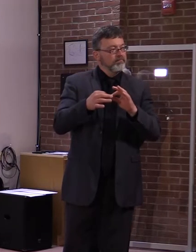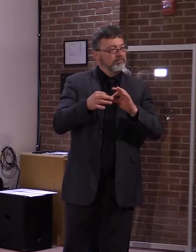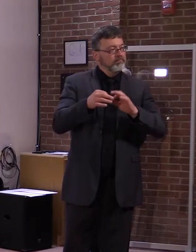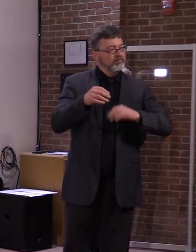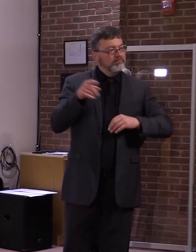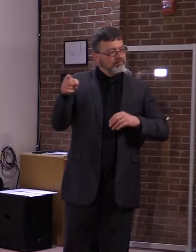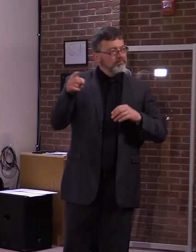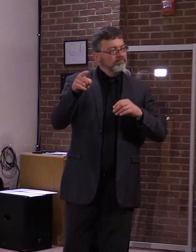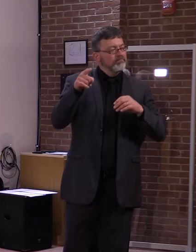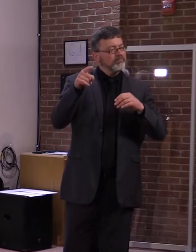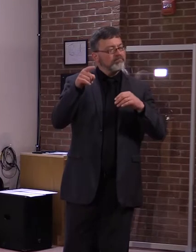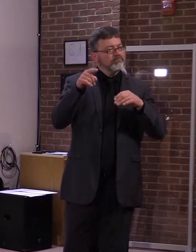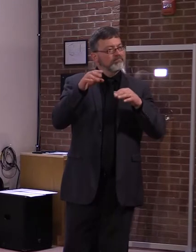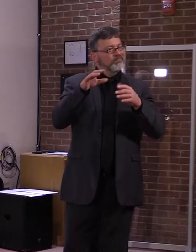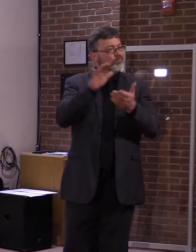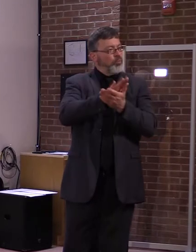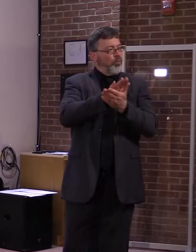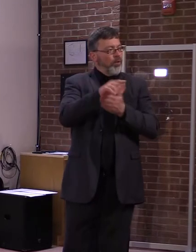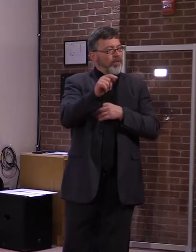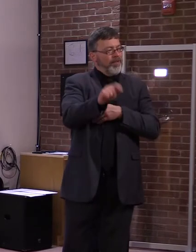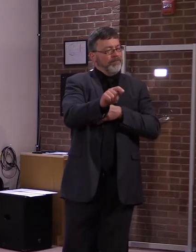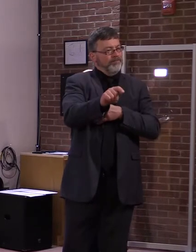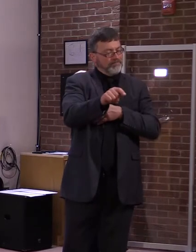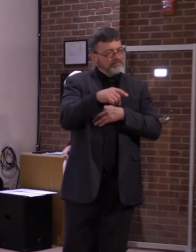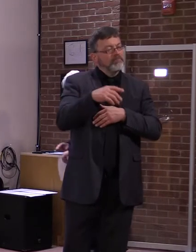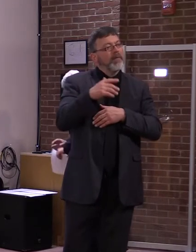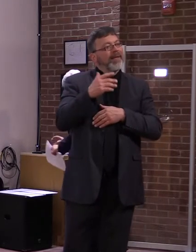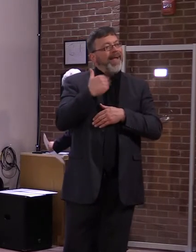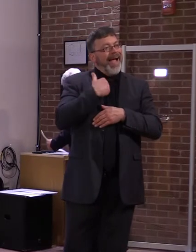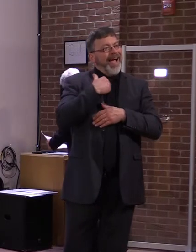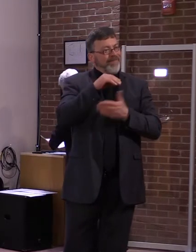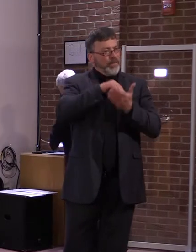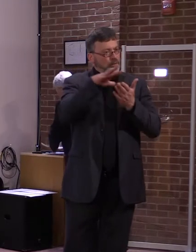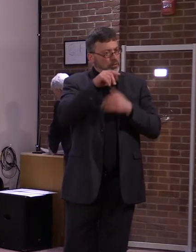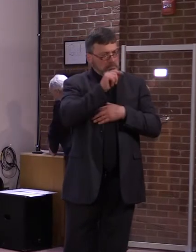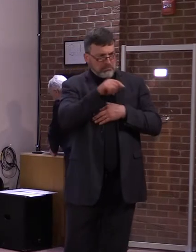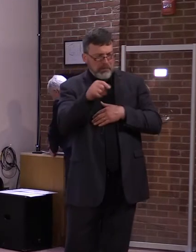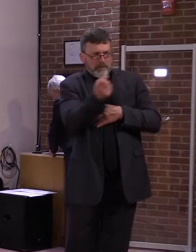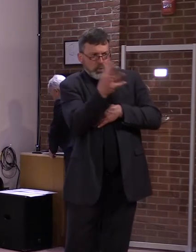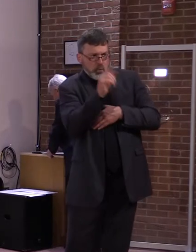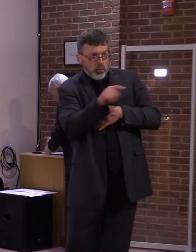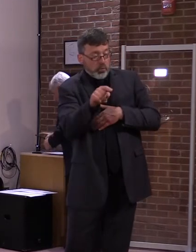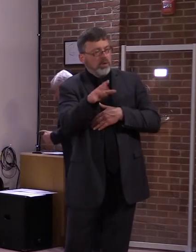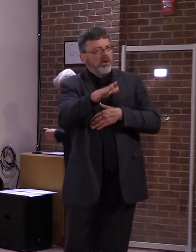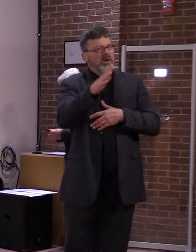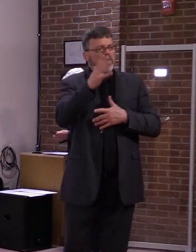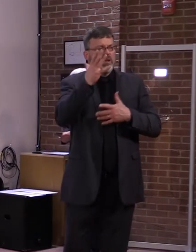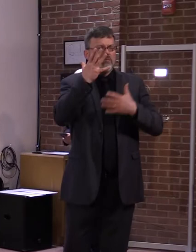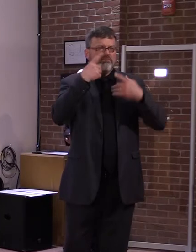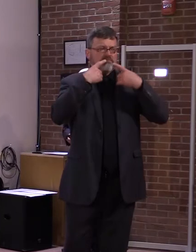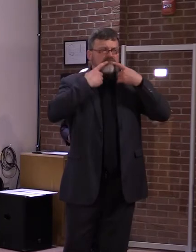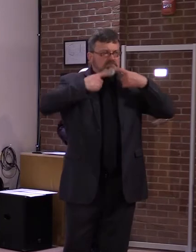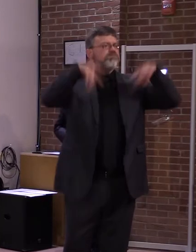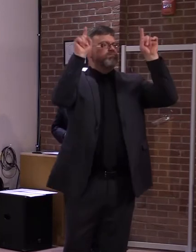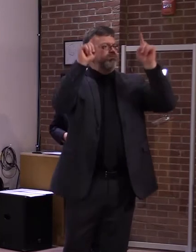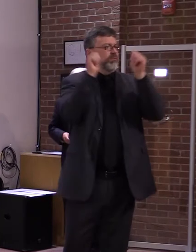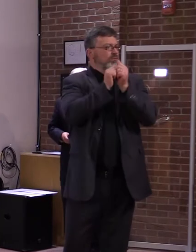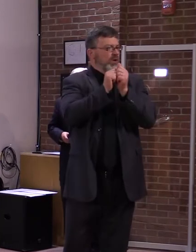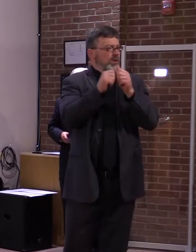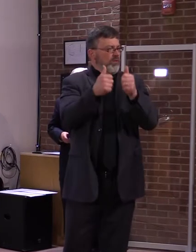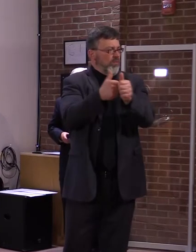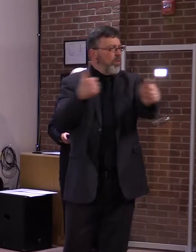if districts can come up with a remote learning plan that works for students and something that parents are on board with.